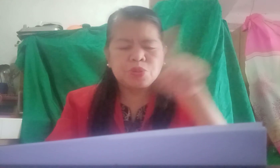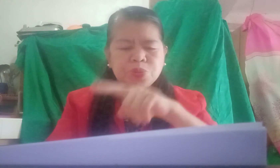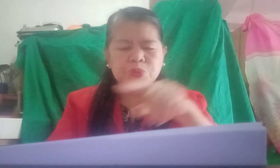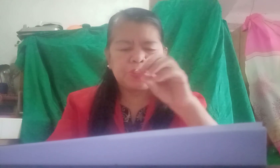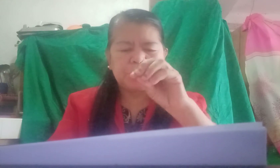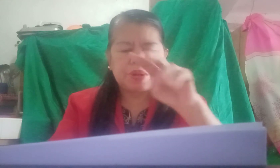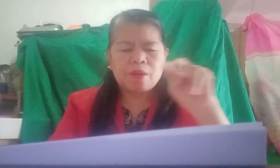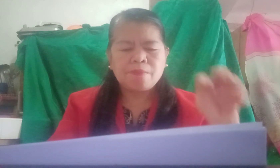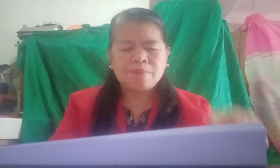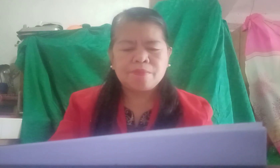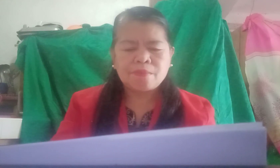Zone.